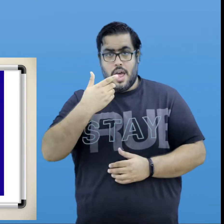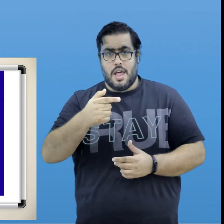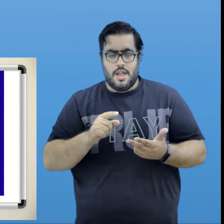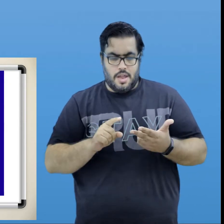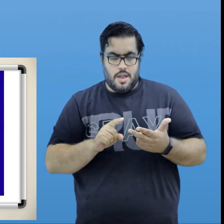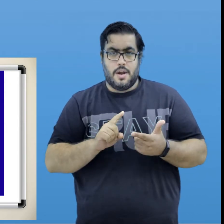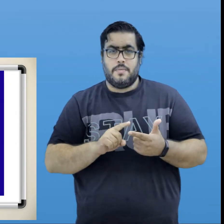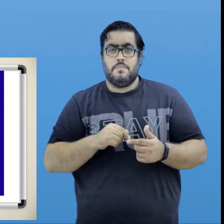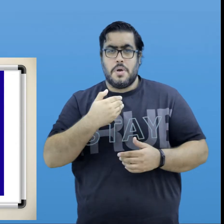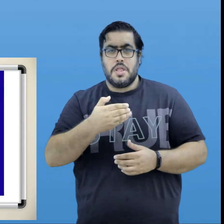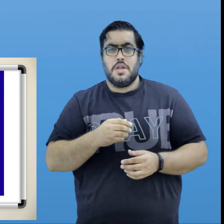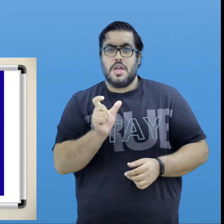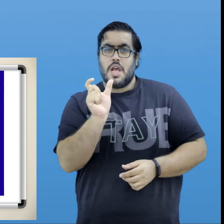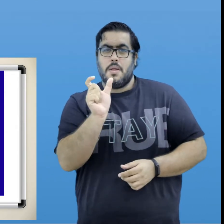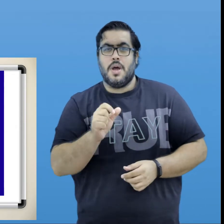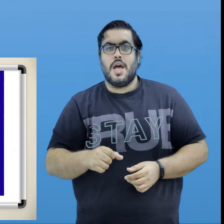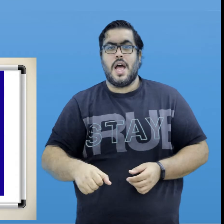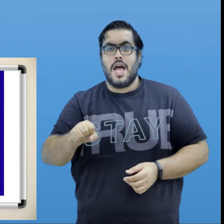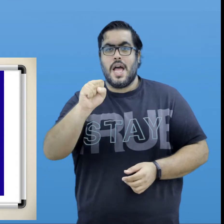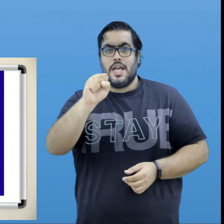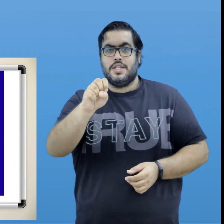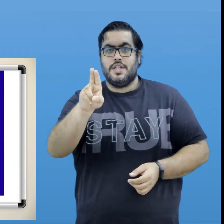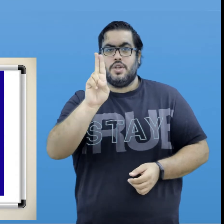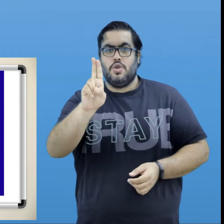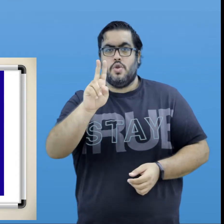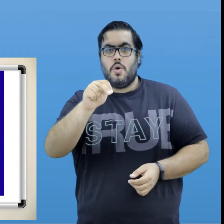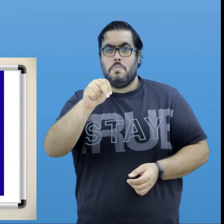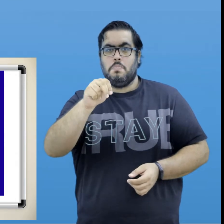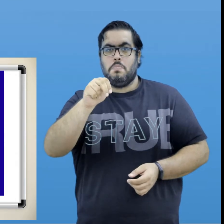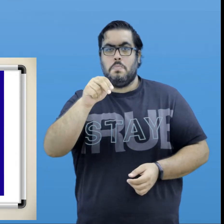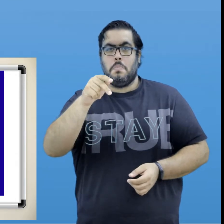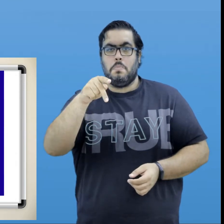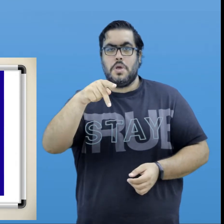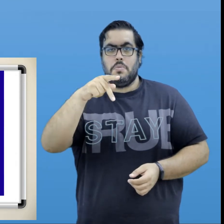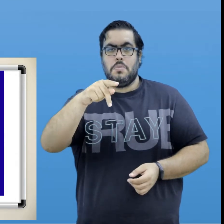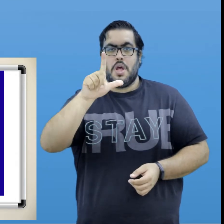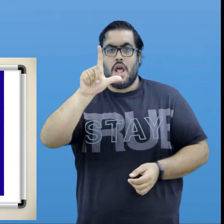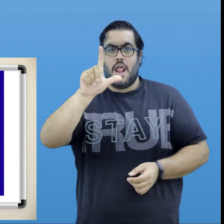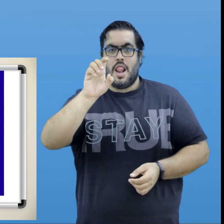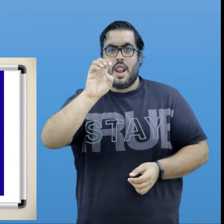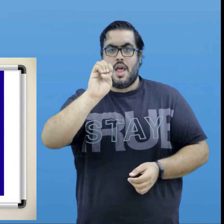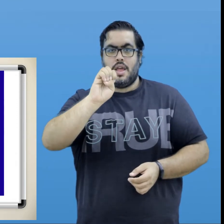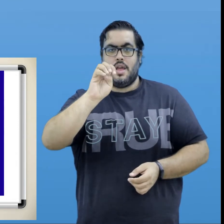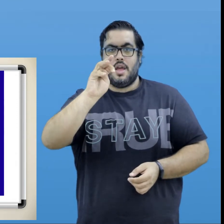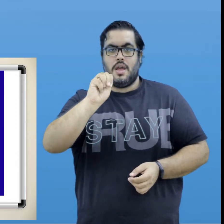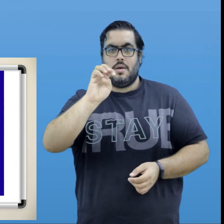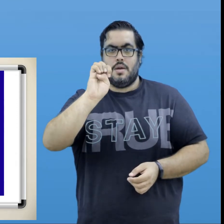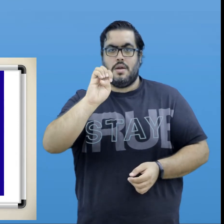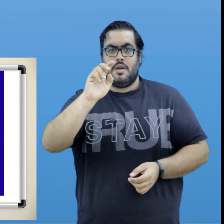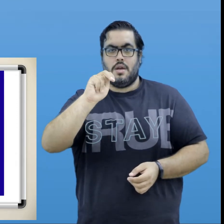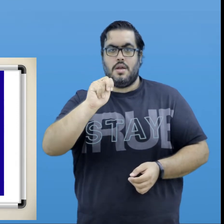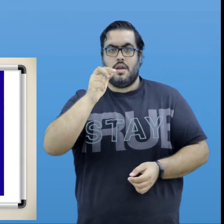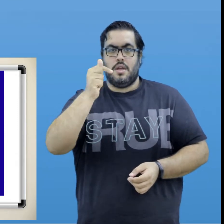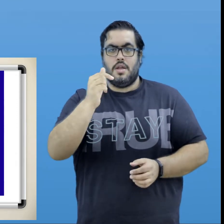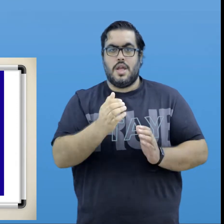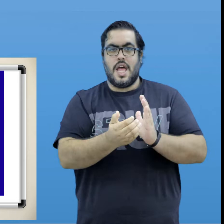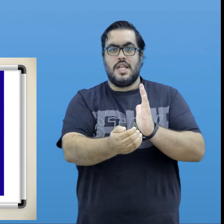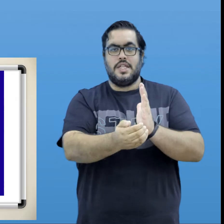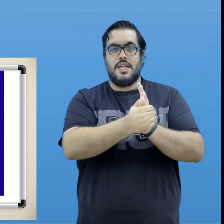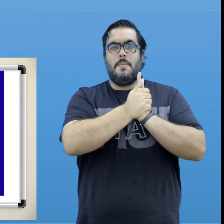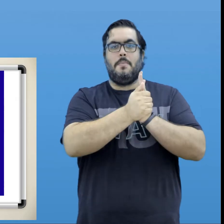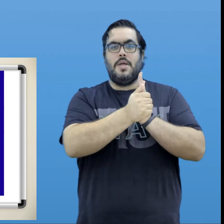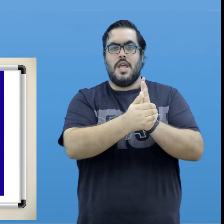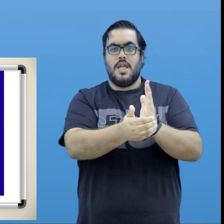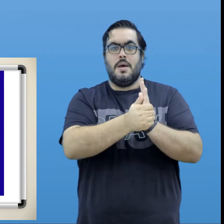is supplement. It's a noun. It means a substance taken to add vitamins, etc., to a